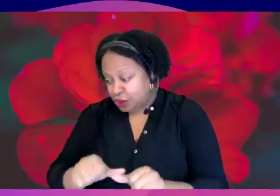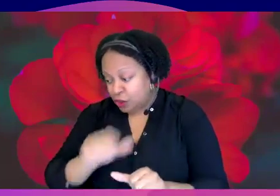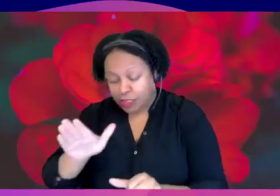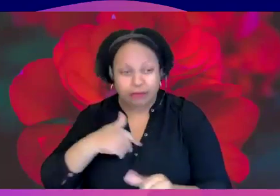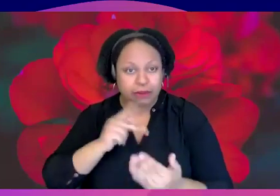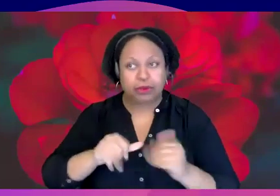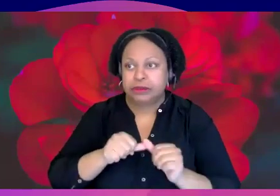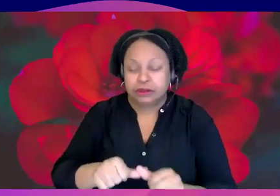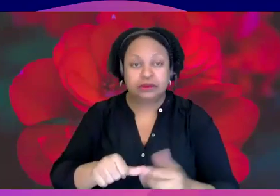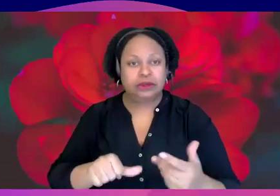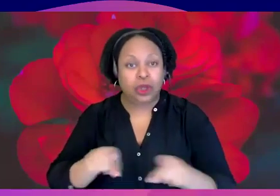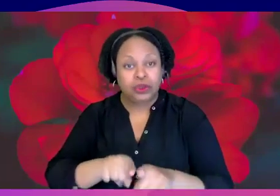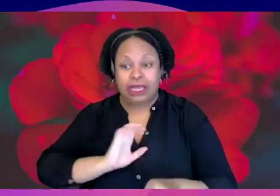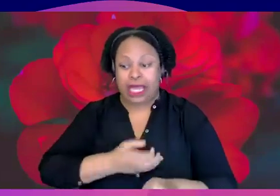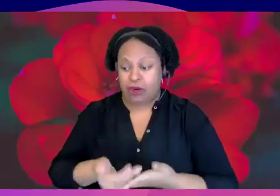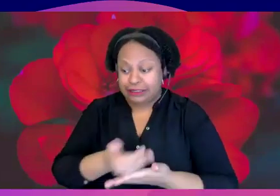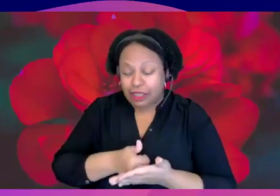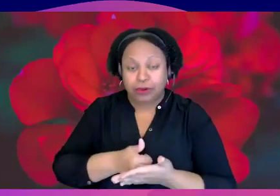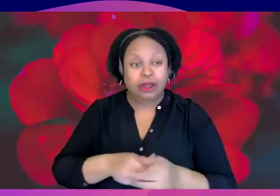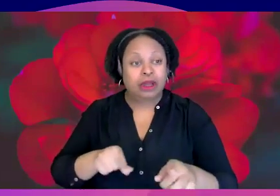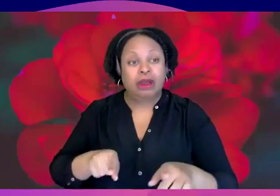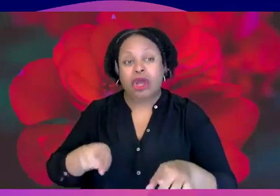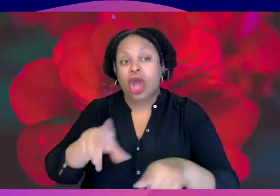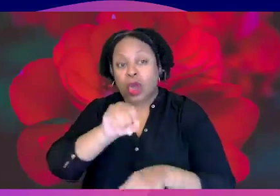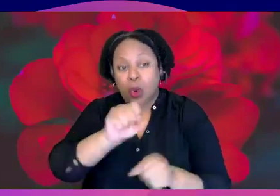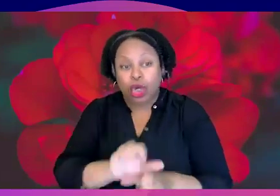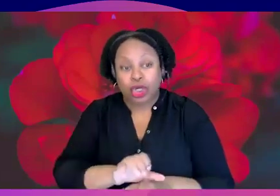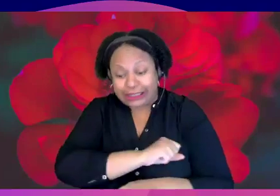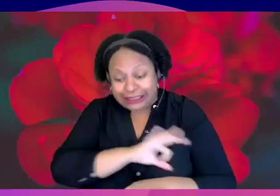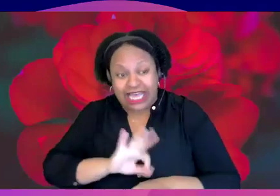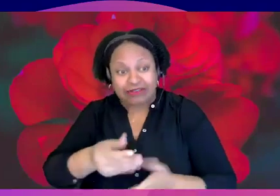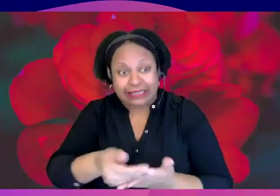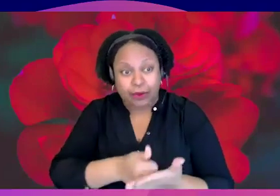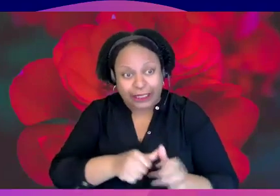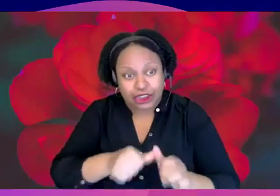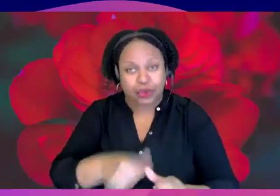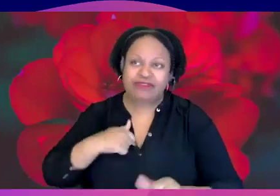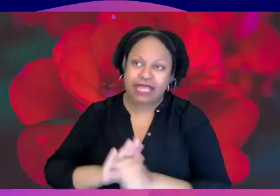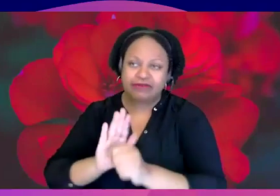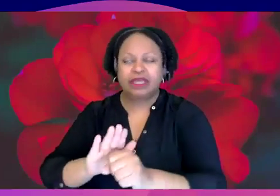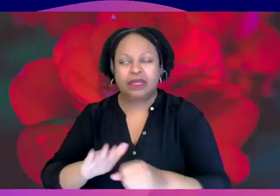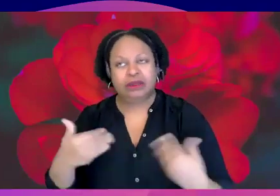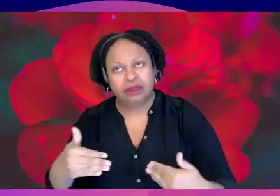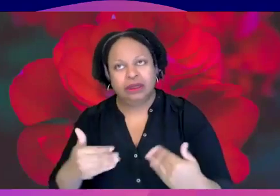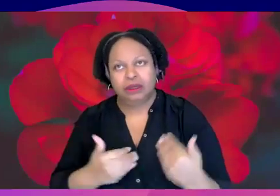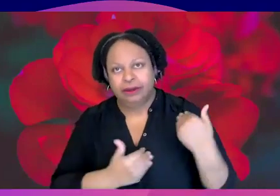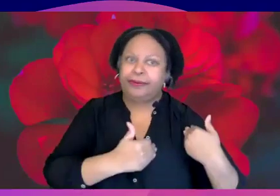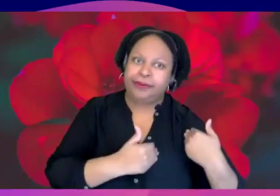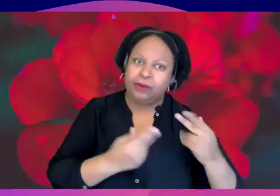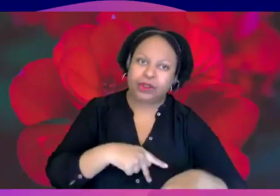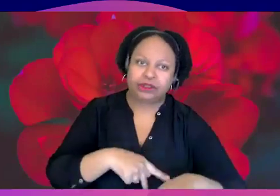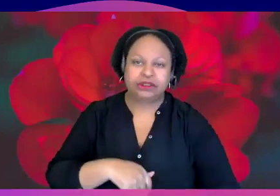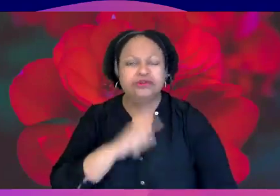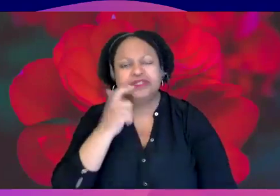programs, and of course, our salaries and the salaries of our staff. What's been interesting, and I've noticed